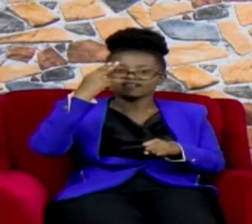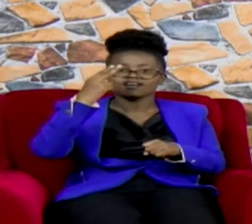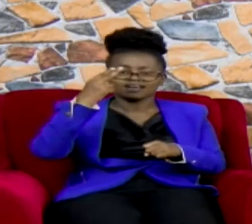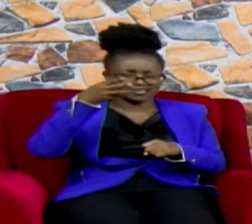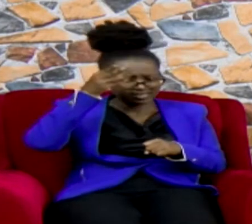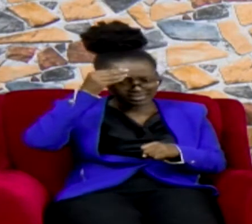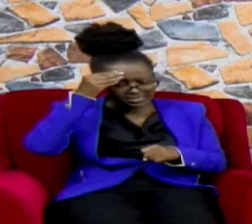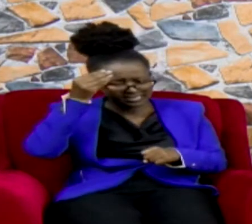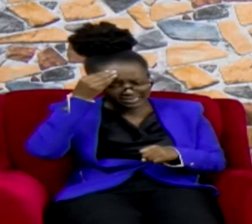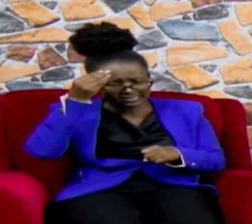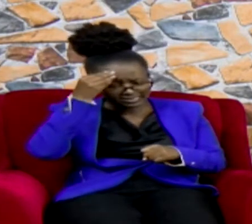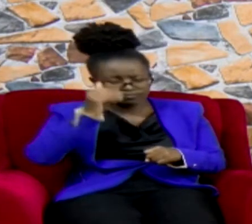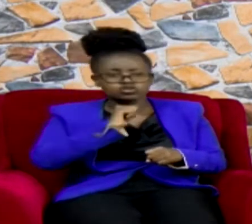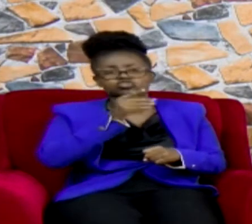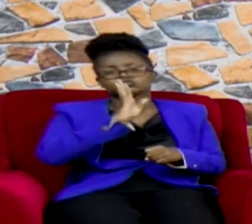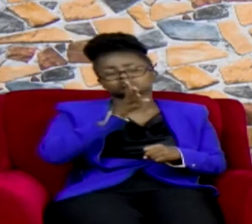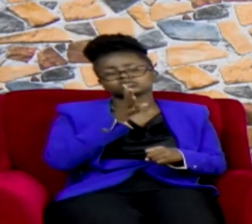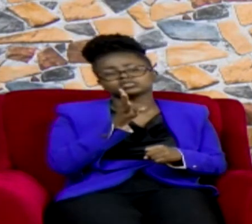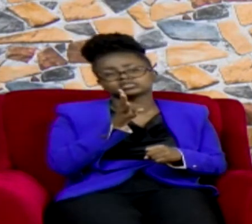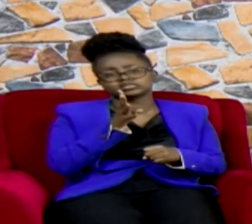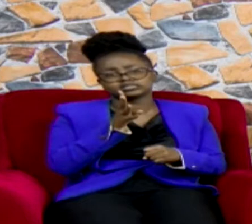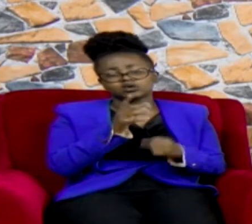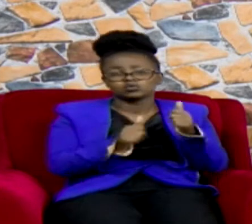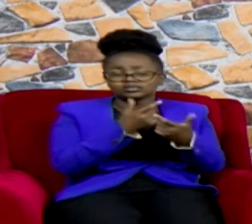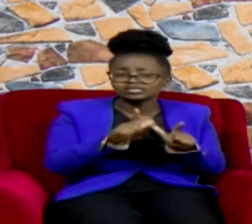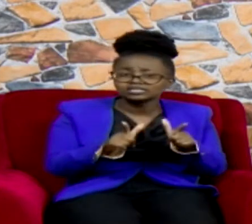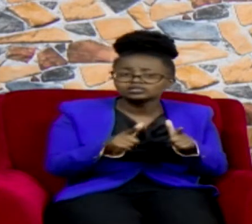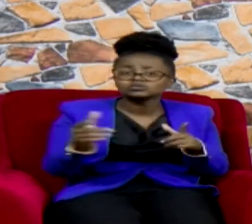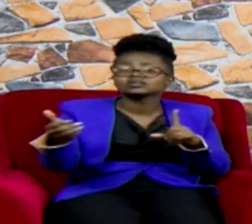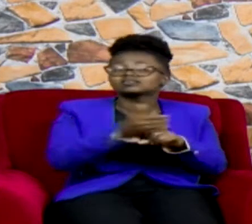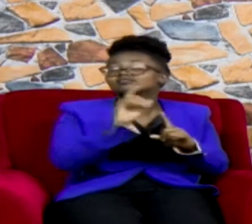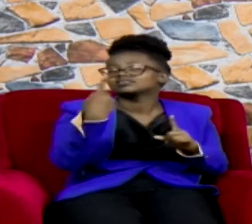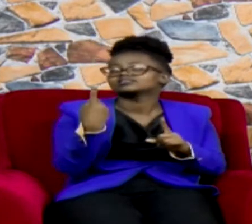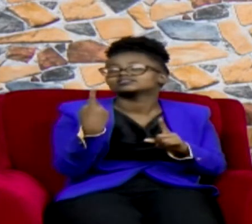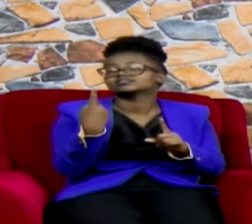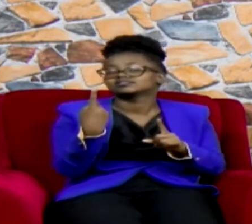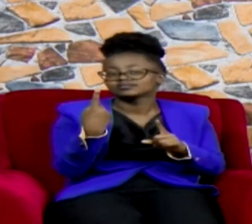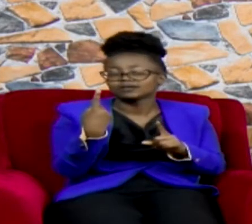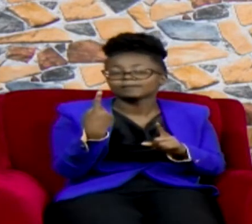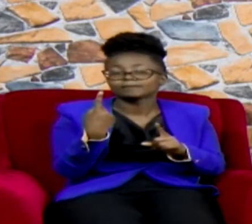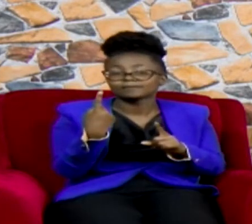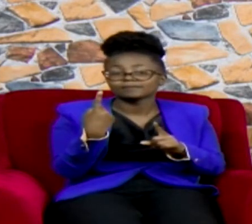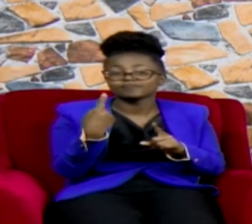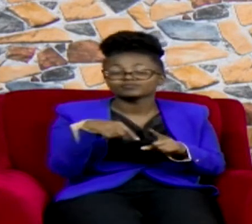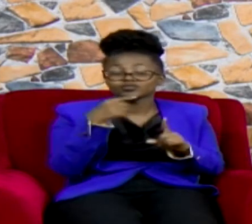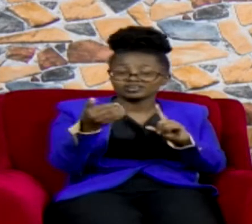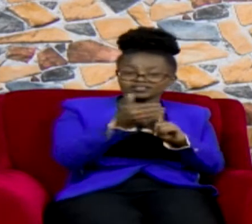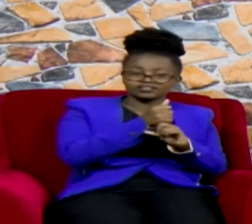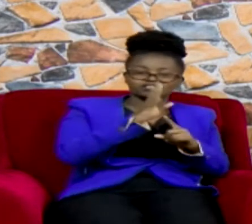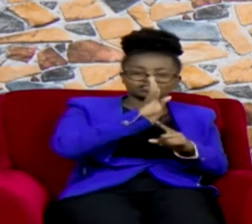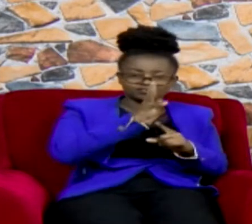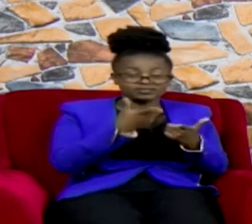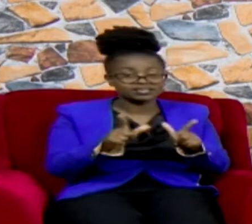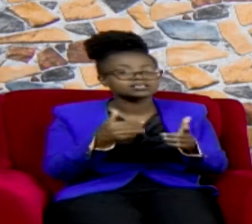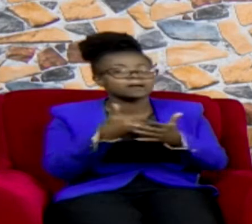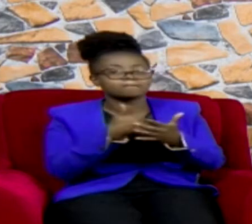words, but not the spoken words. But which language do we achieve first? Typically, we achieve the spoken